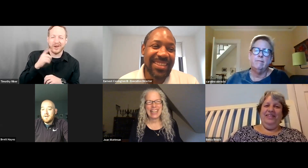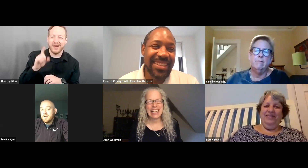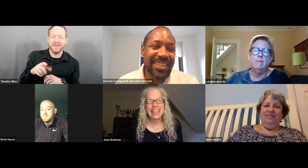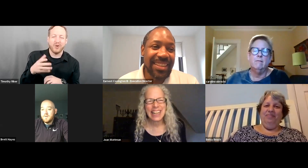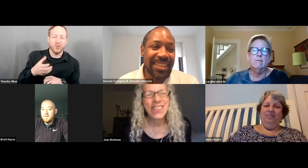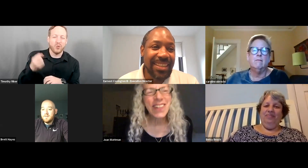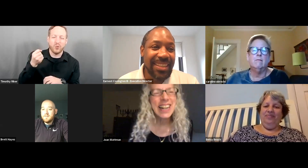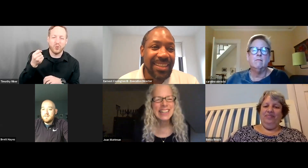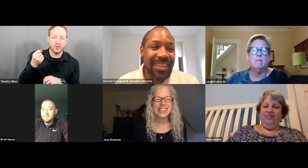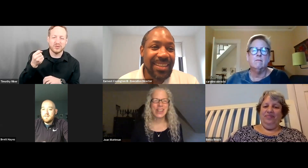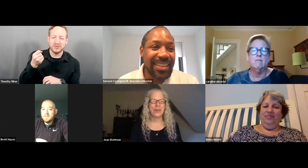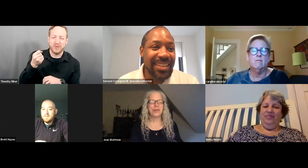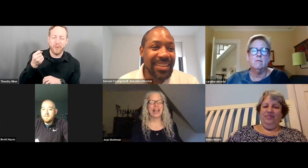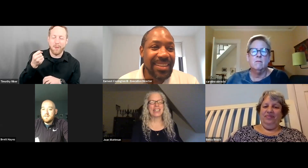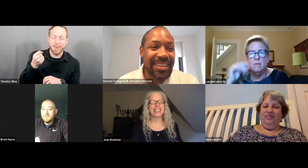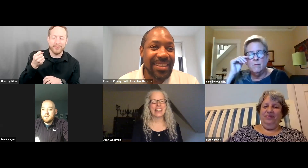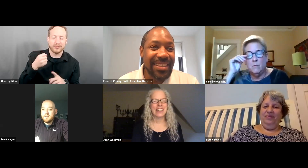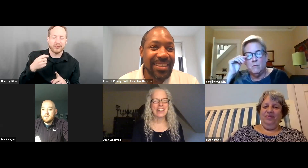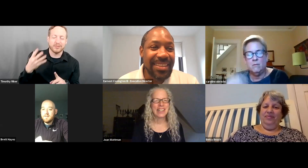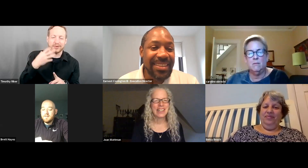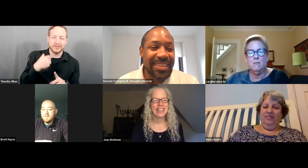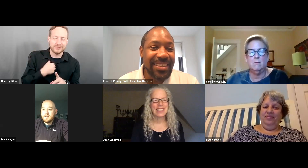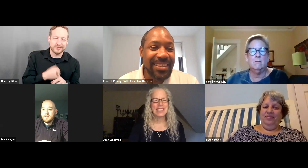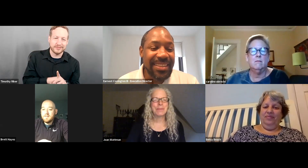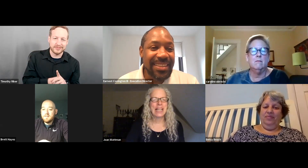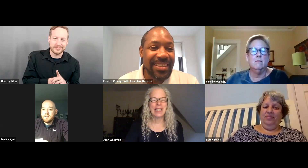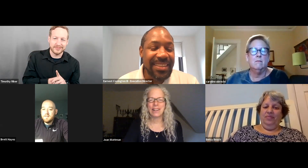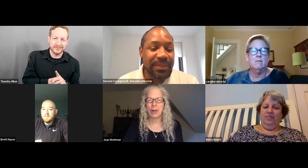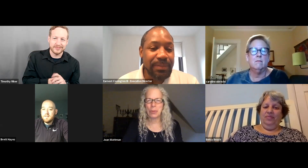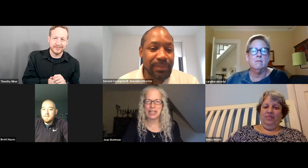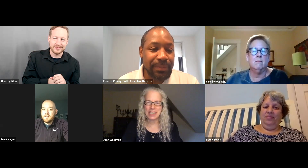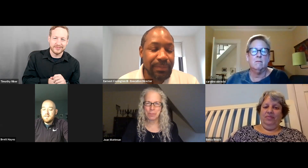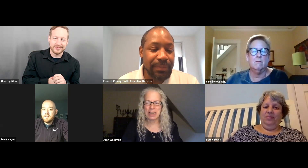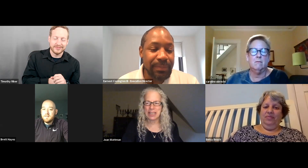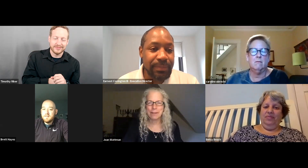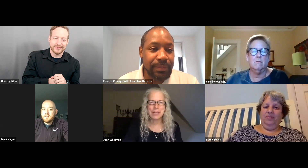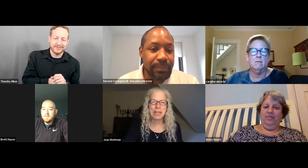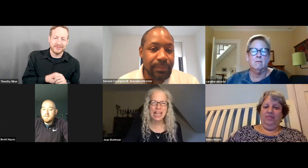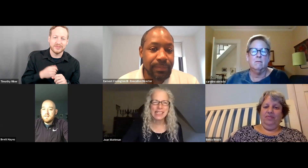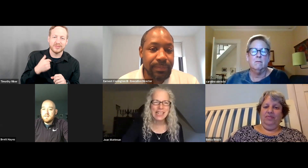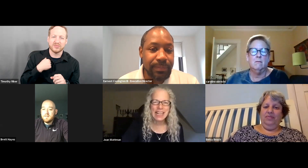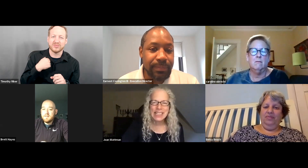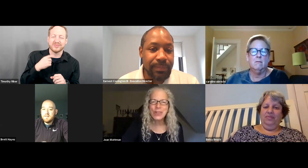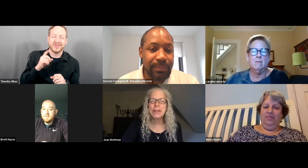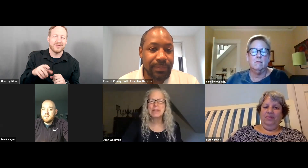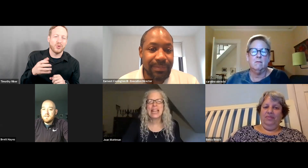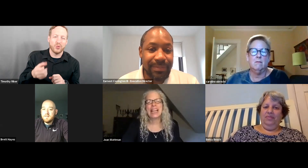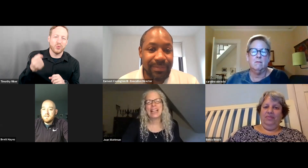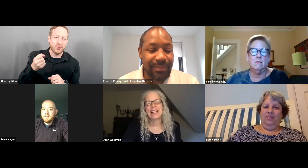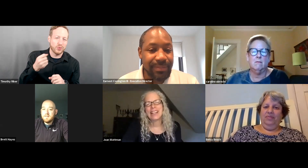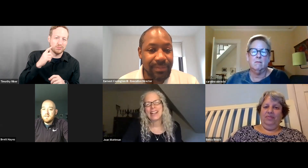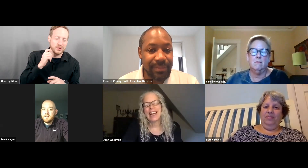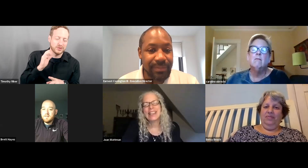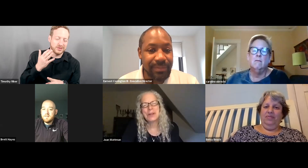well, then I guess we, Right. So actually, Tim's saying, I'll Yeah. wait till the spotlight comes to me. Yes. So Tim's